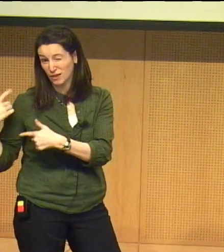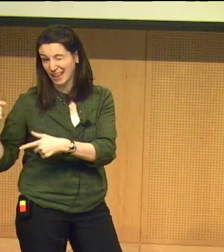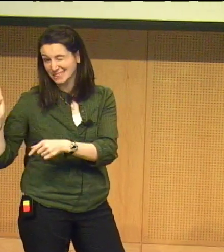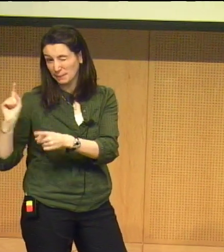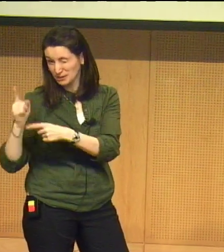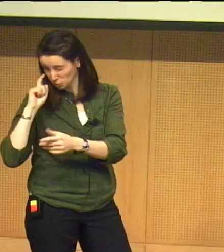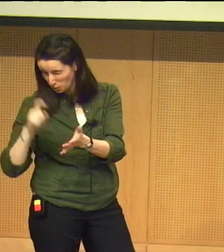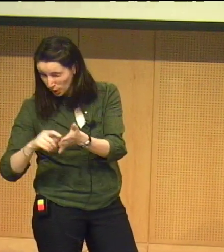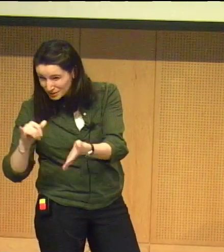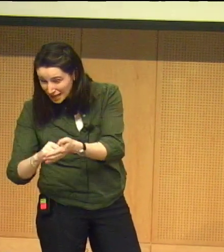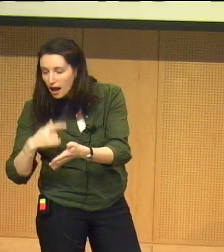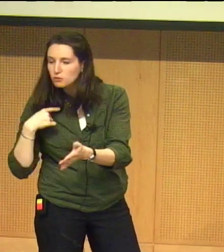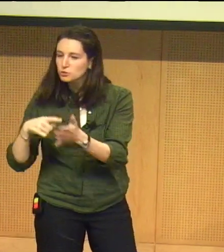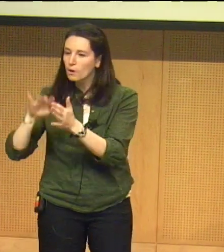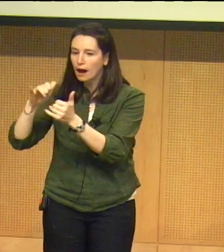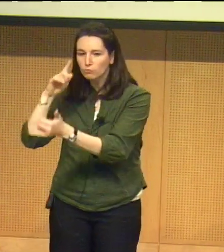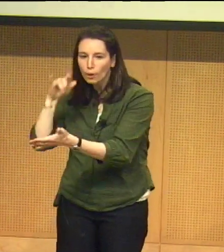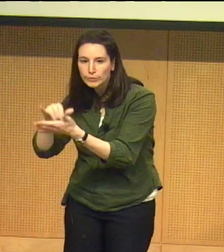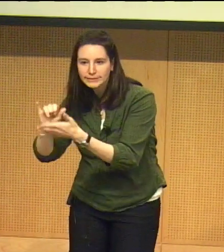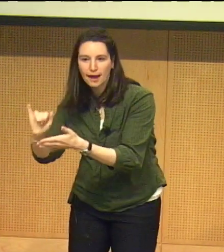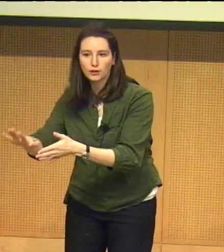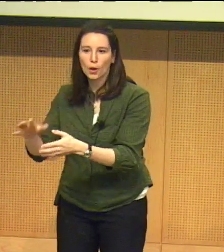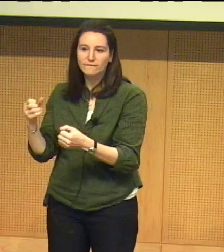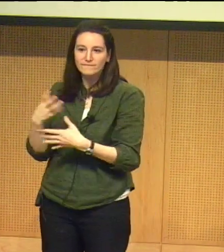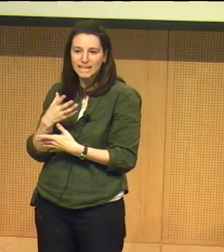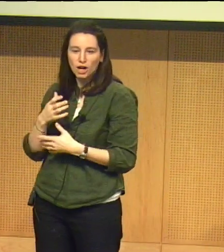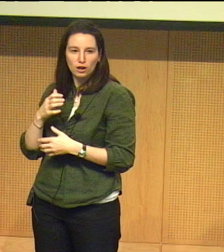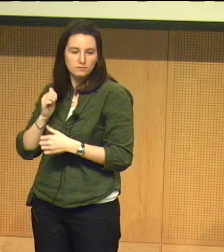go. I'm going to deal with your pet.